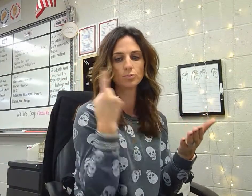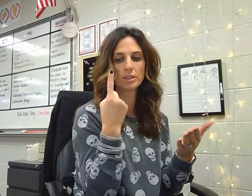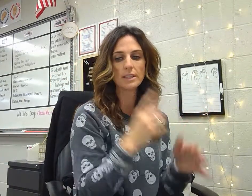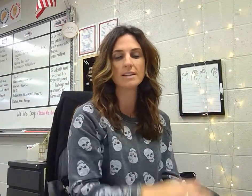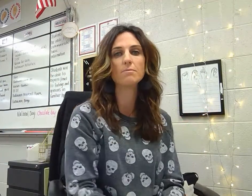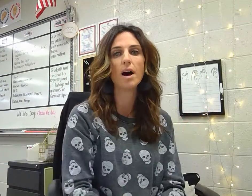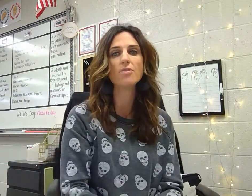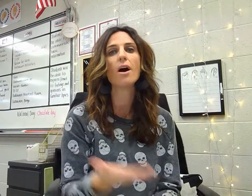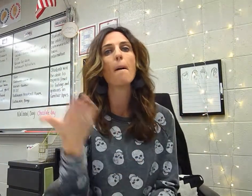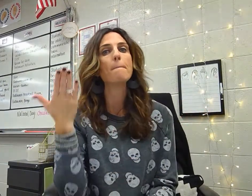Last month,